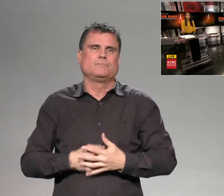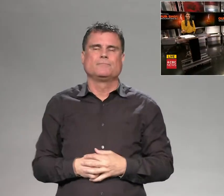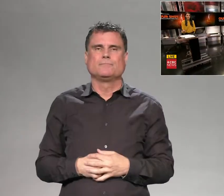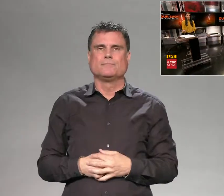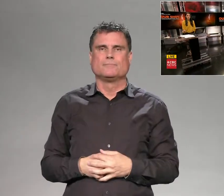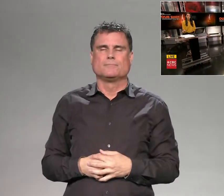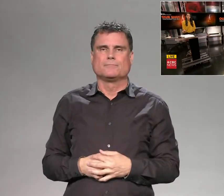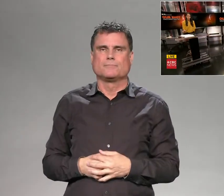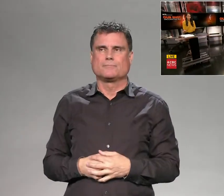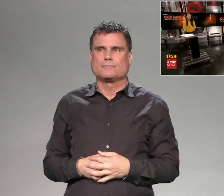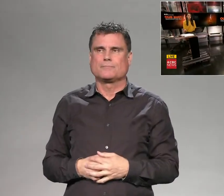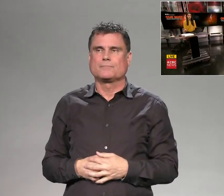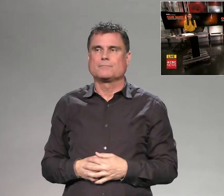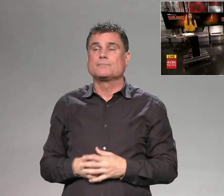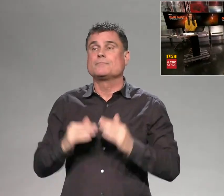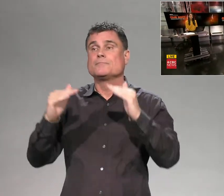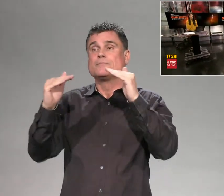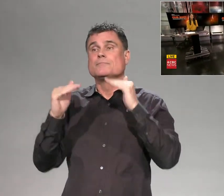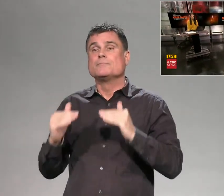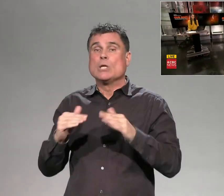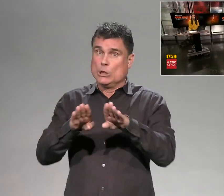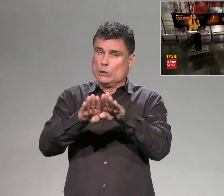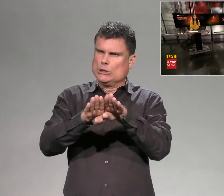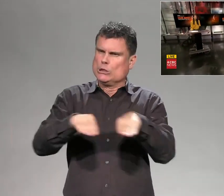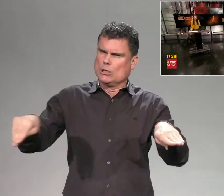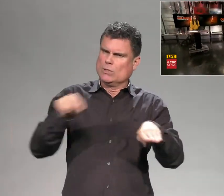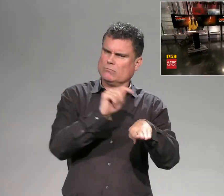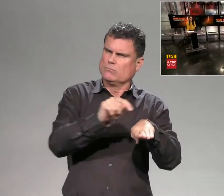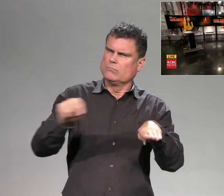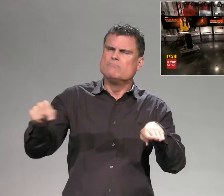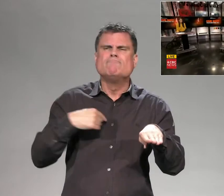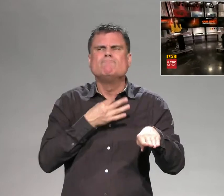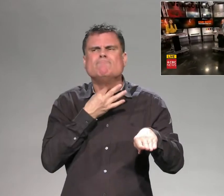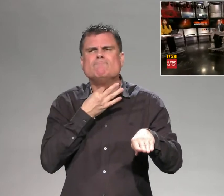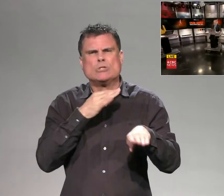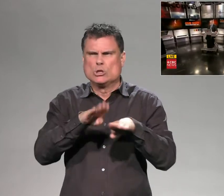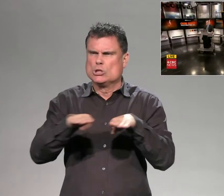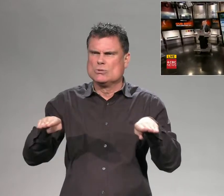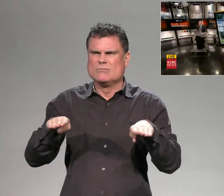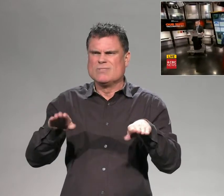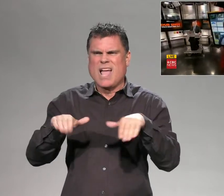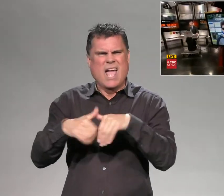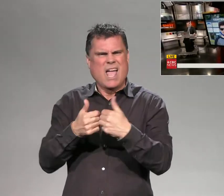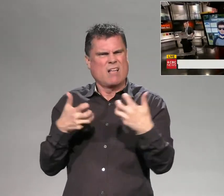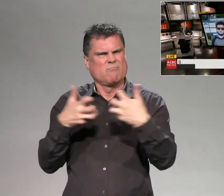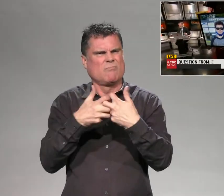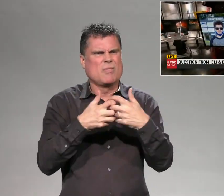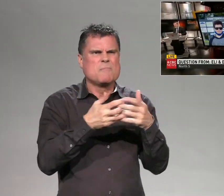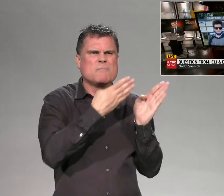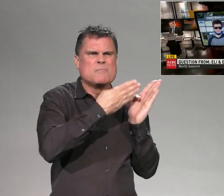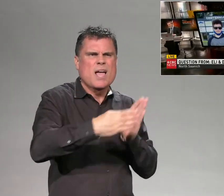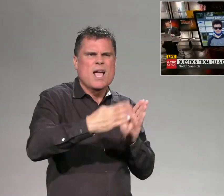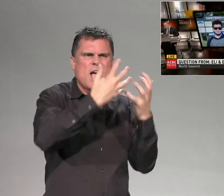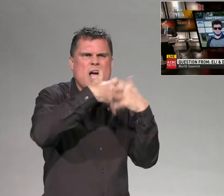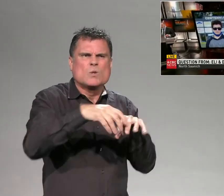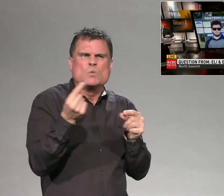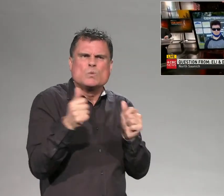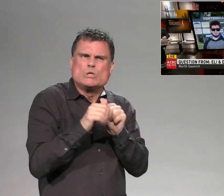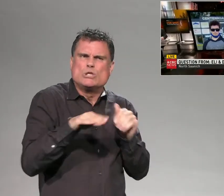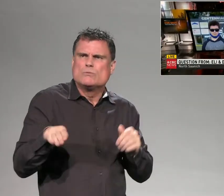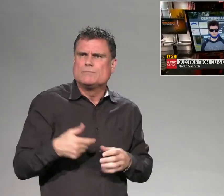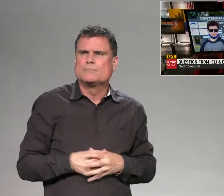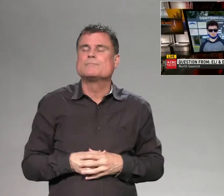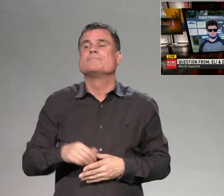into the plan. Here's a recorded question from a father and son on Vancouver Island. Hello, my name is Eli Tonkin. And I am David,